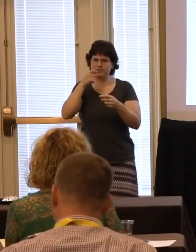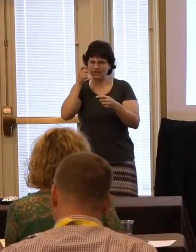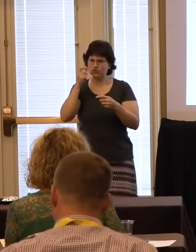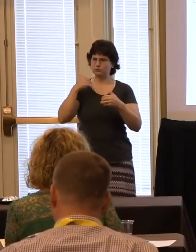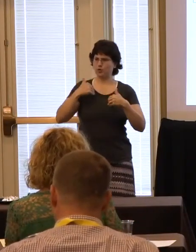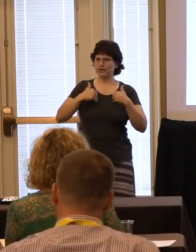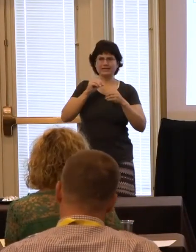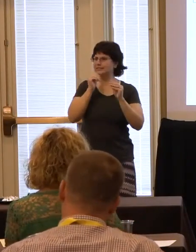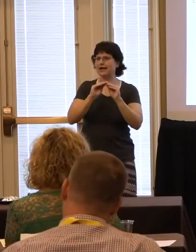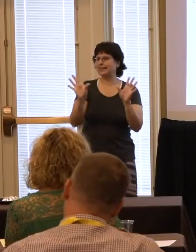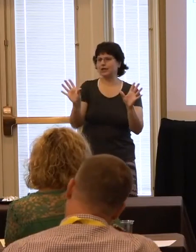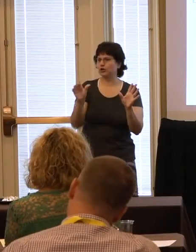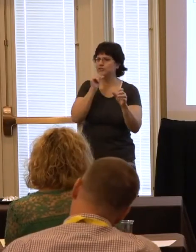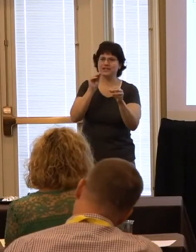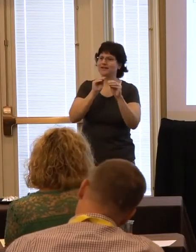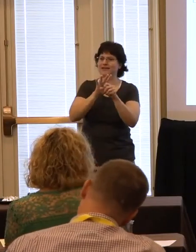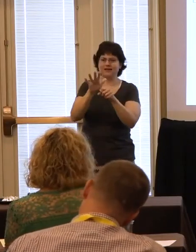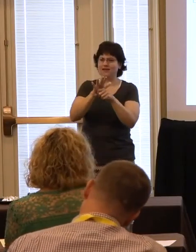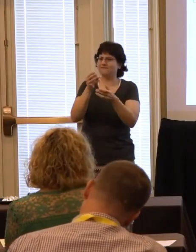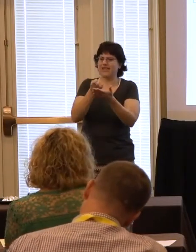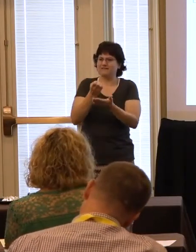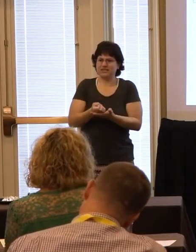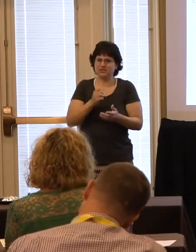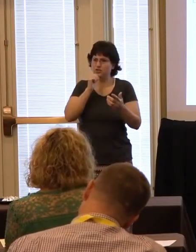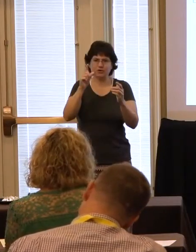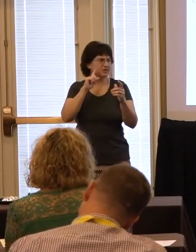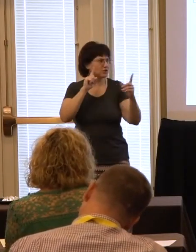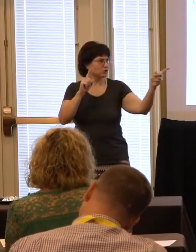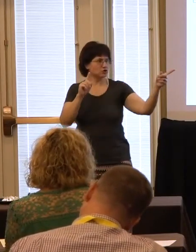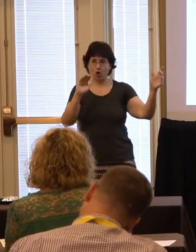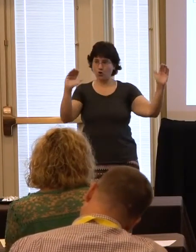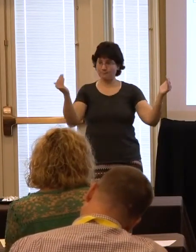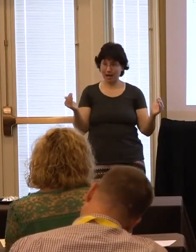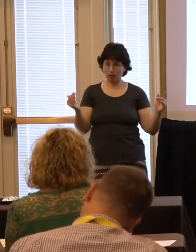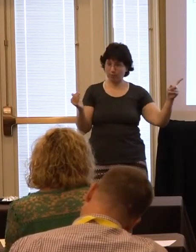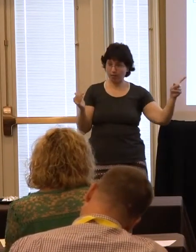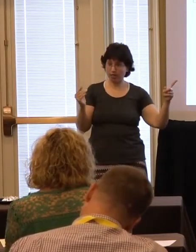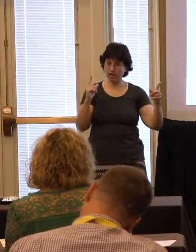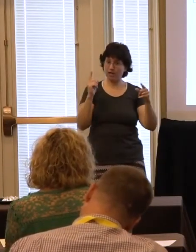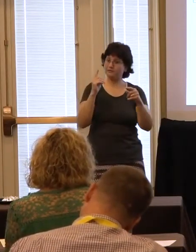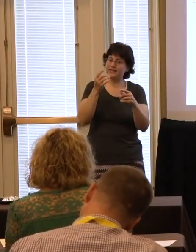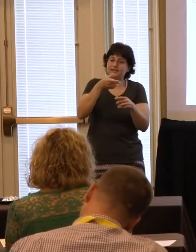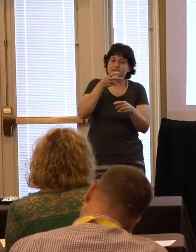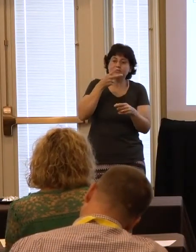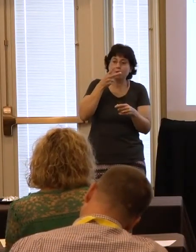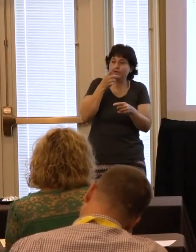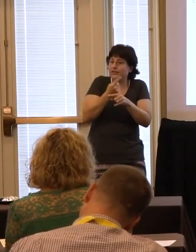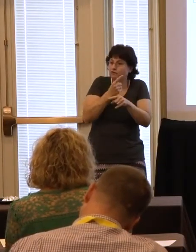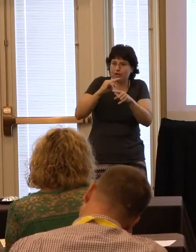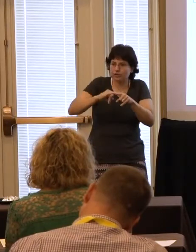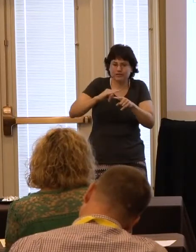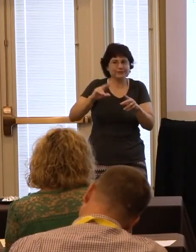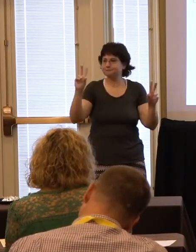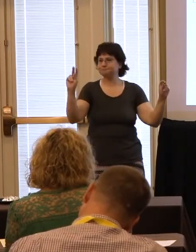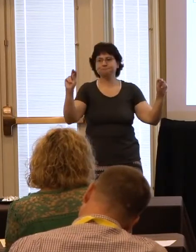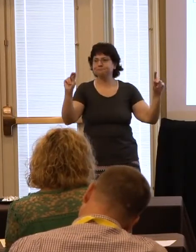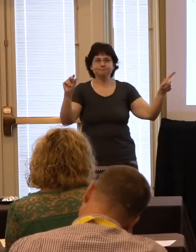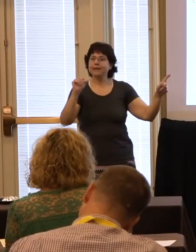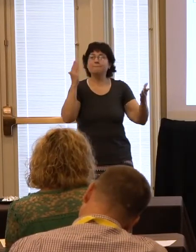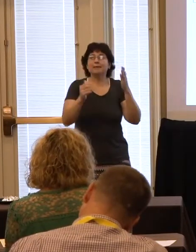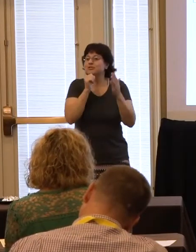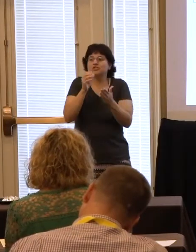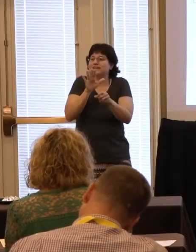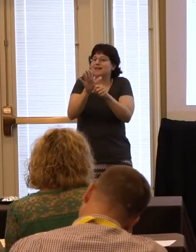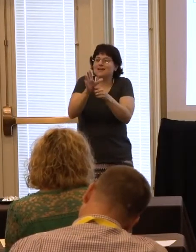And it's unclear. There's not enough evidence. So it's not completely comparable then to just regular cigarettes? No, We're not looking no. at- And it may be that we don't have